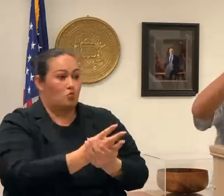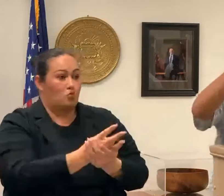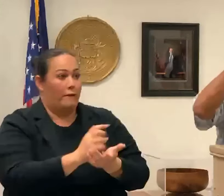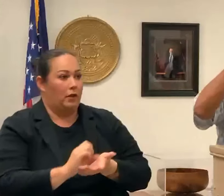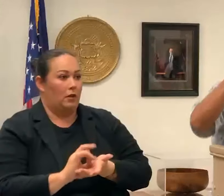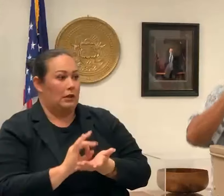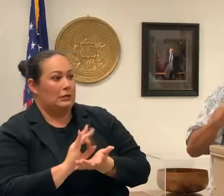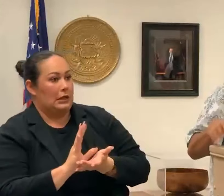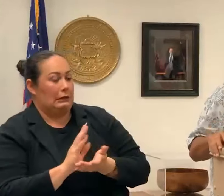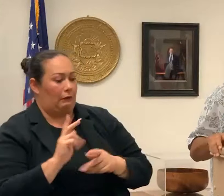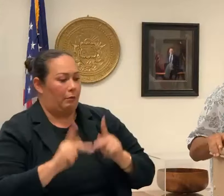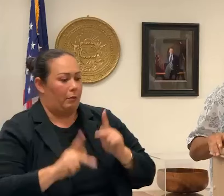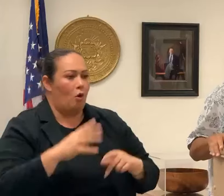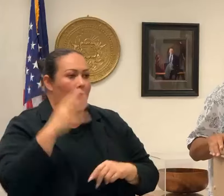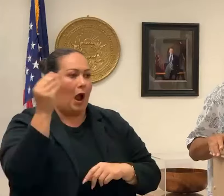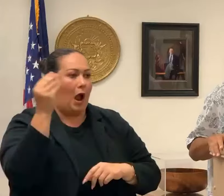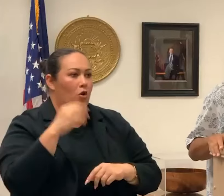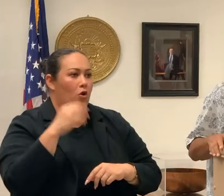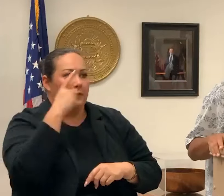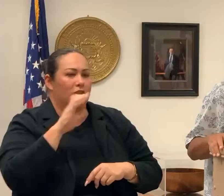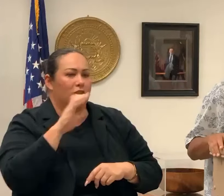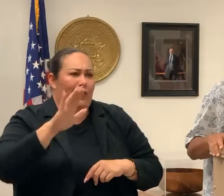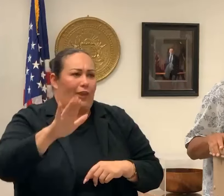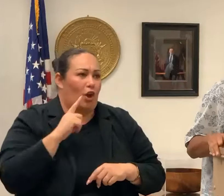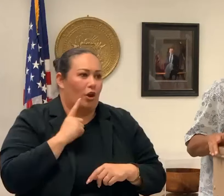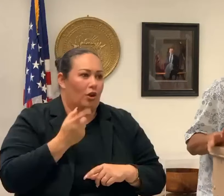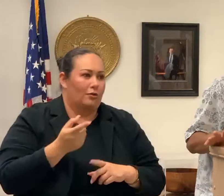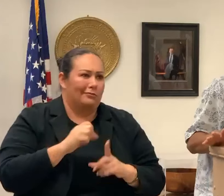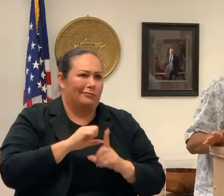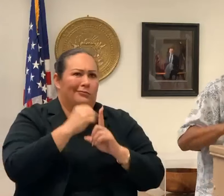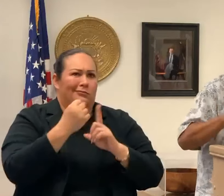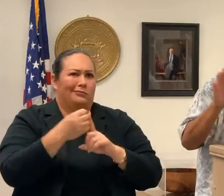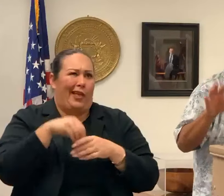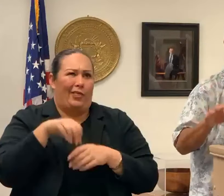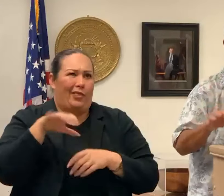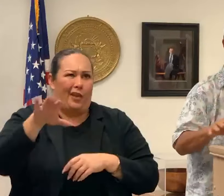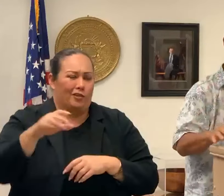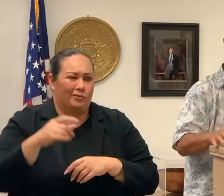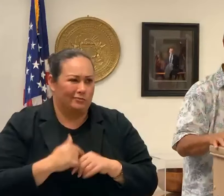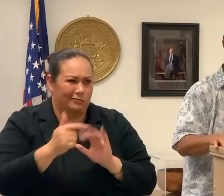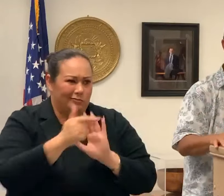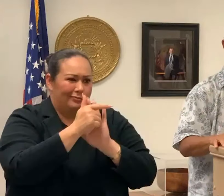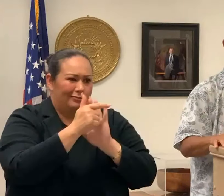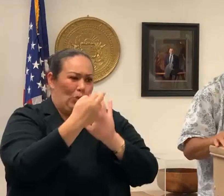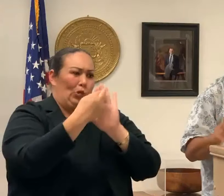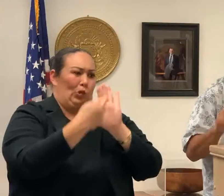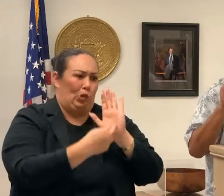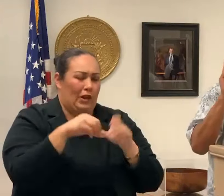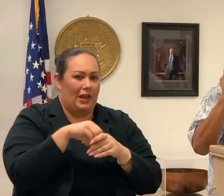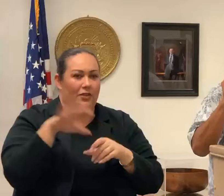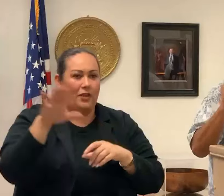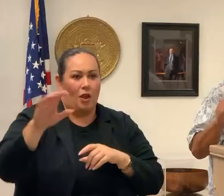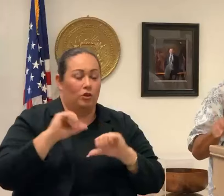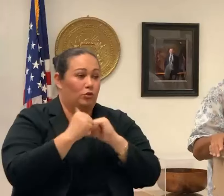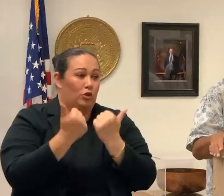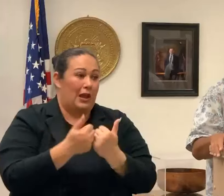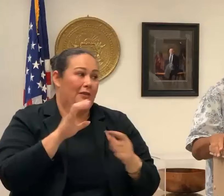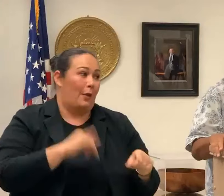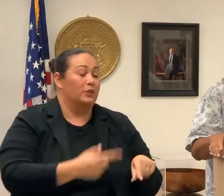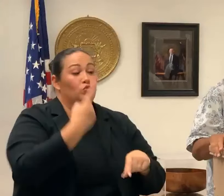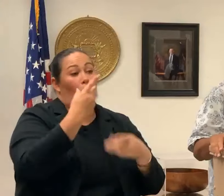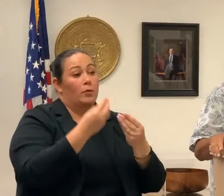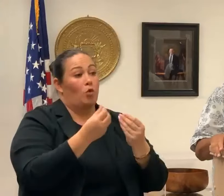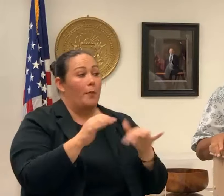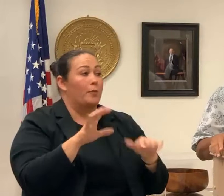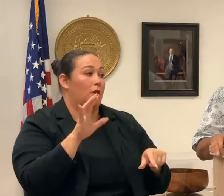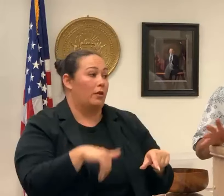kicking people out because of a clause in their homeowner association. So I just want to clear that up. And so far, I only know of one property